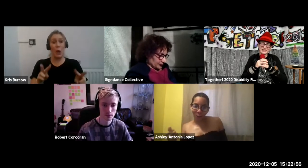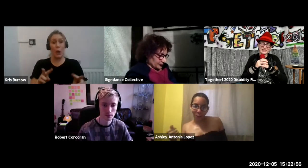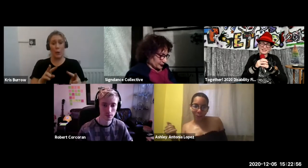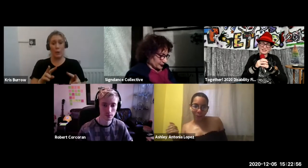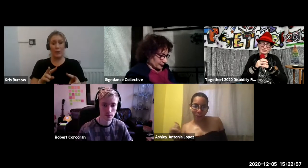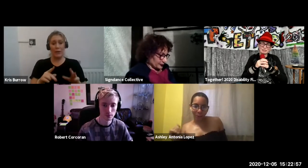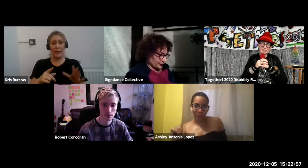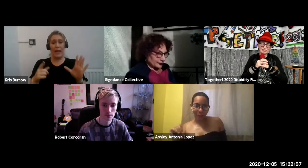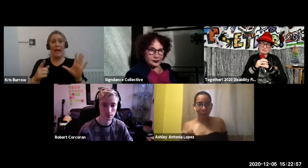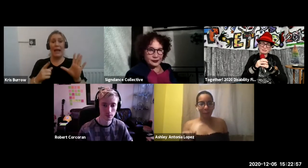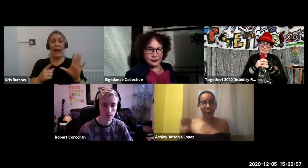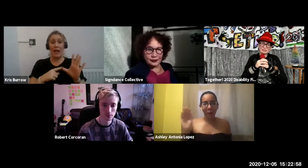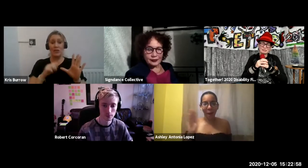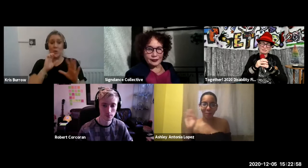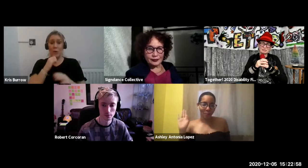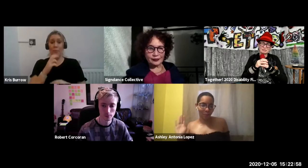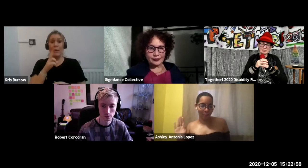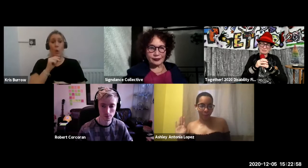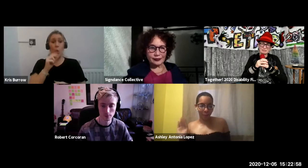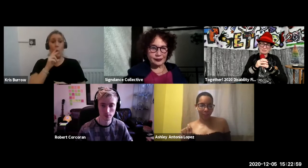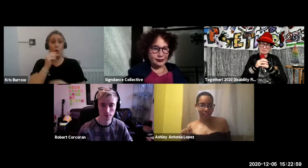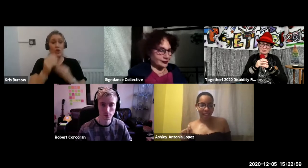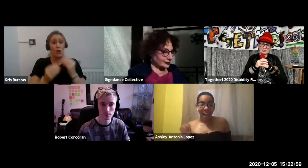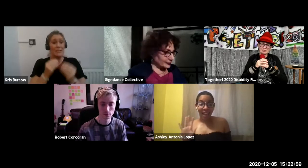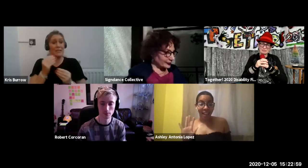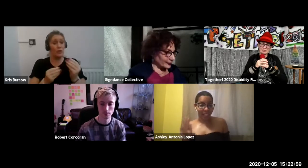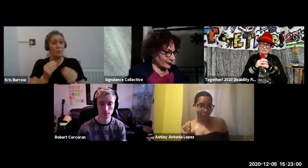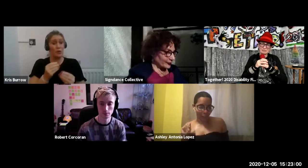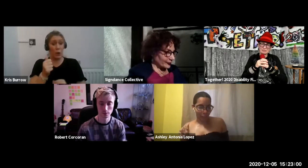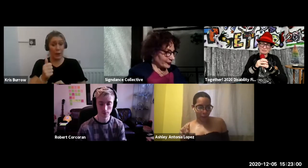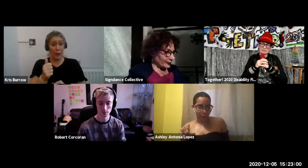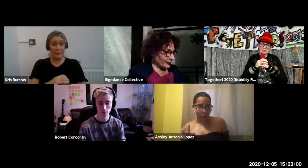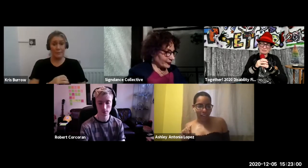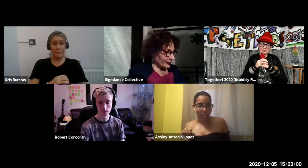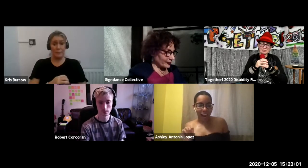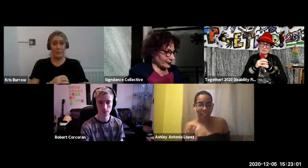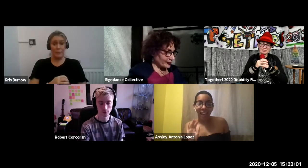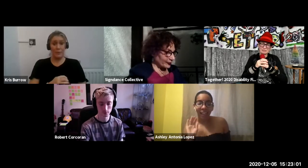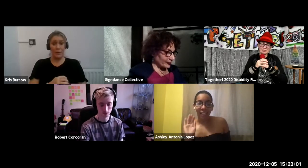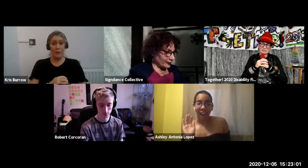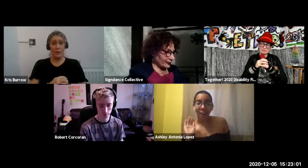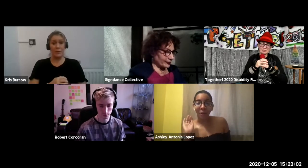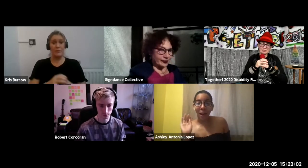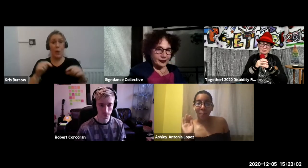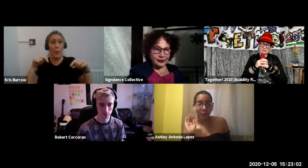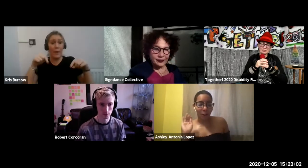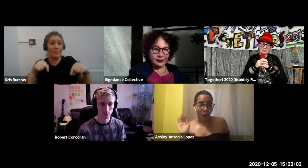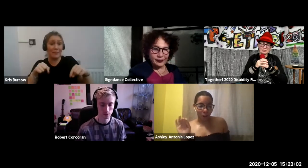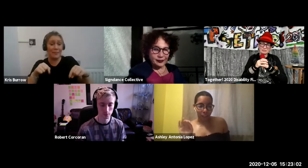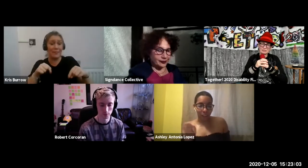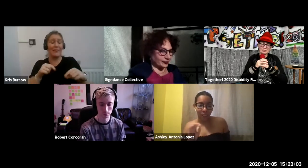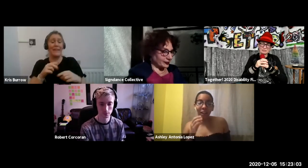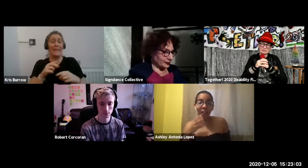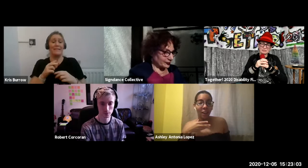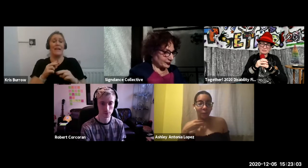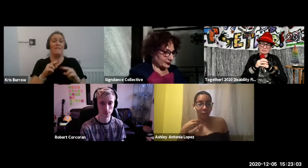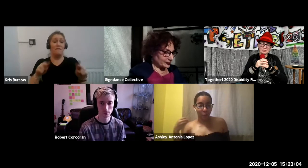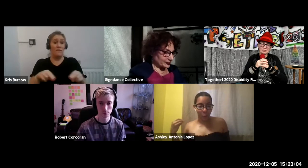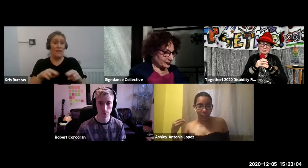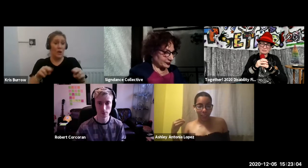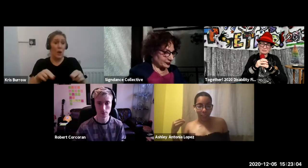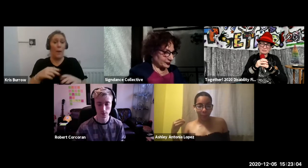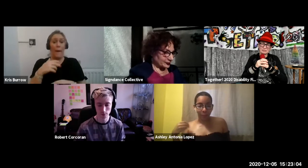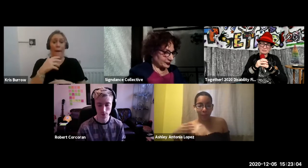audio description person. Okay. In this video, it has Lionel M. Macaulay's